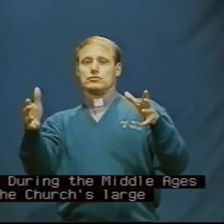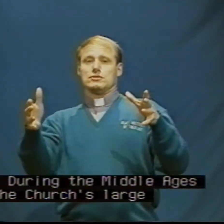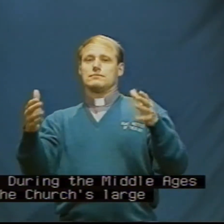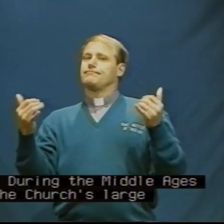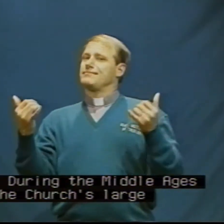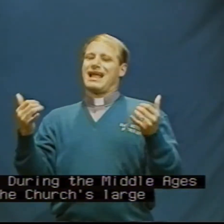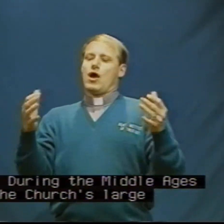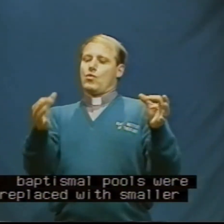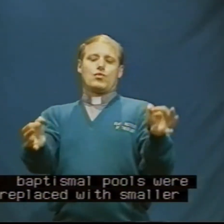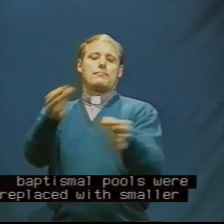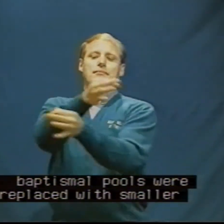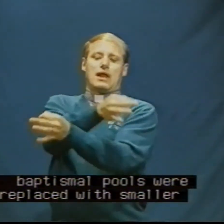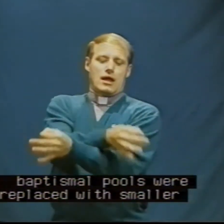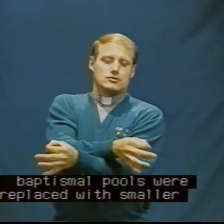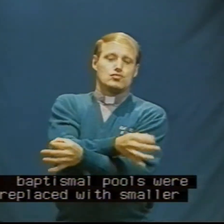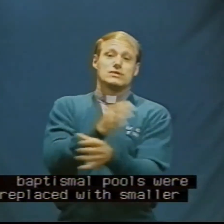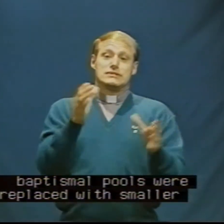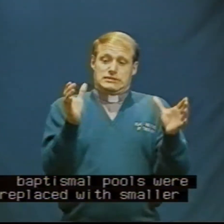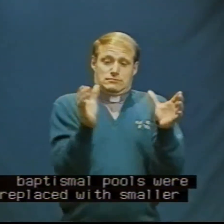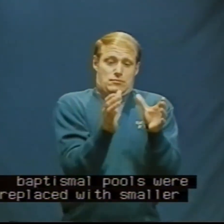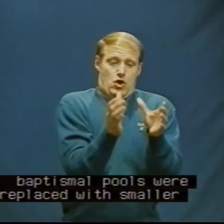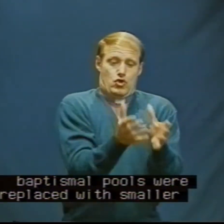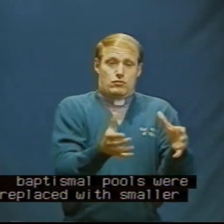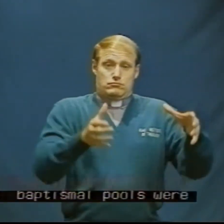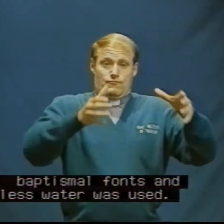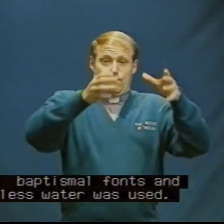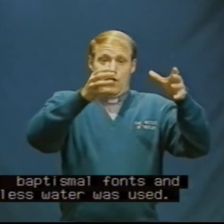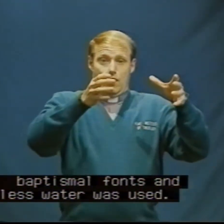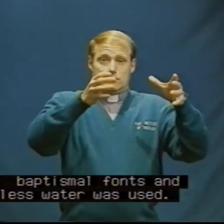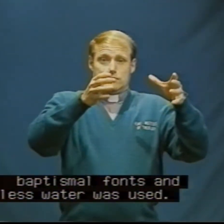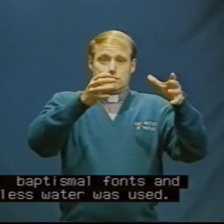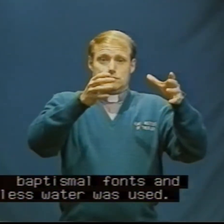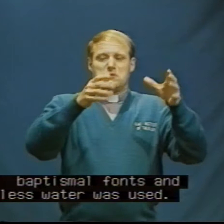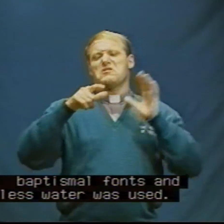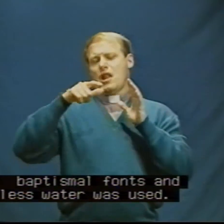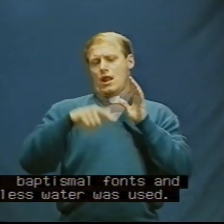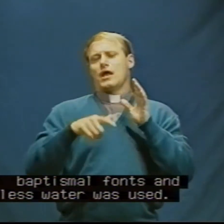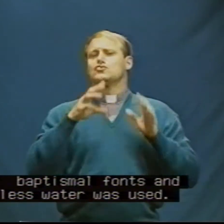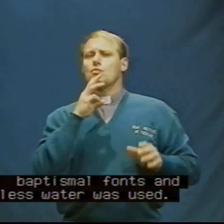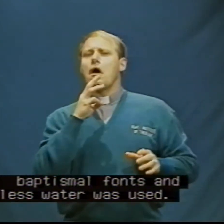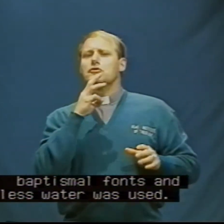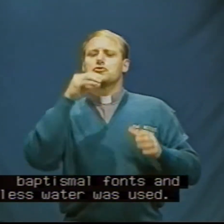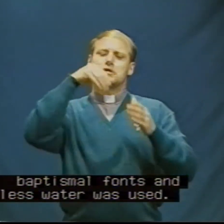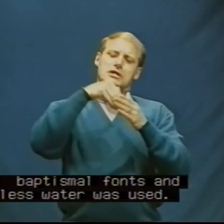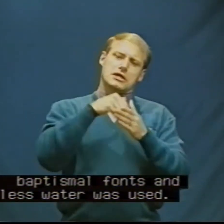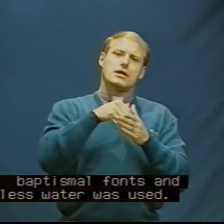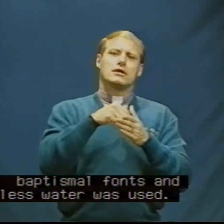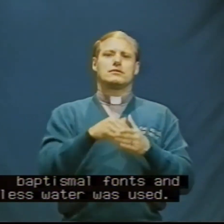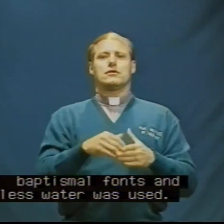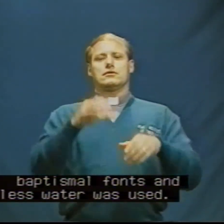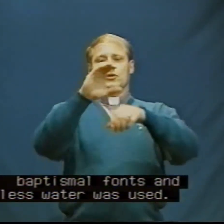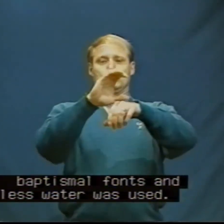During the Middle Ages, the church's large baptismal pools were replaced with smaller baptismal fonts, and less water was